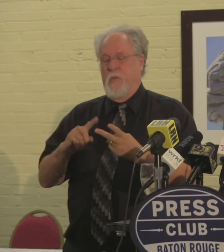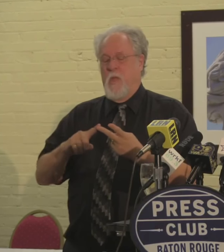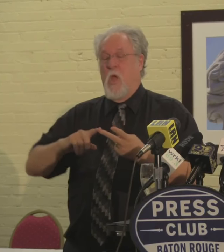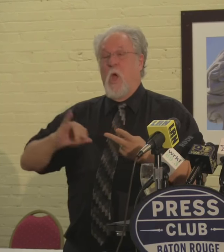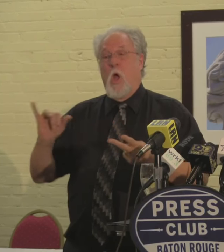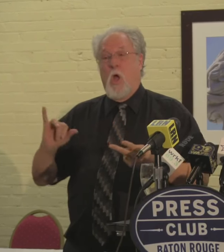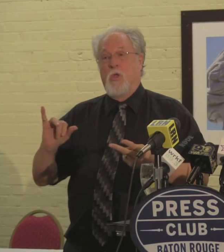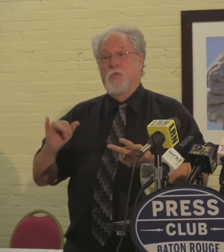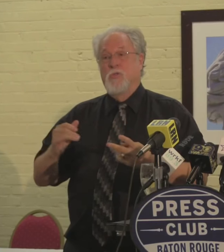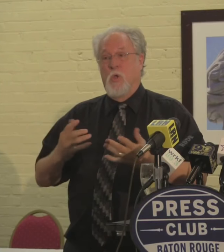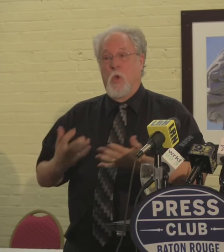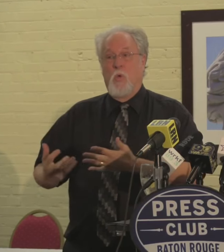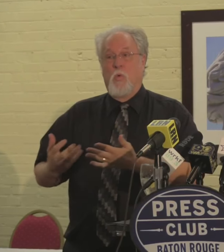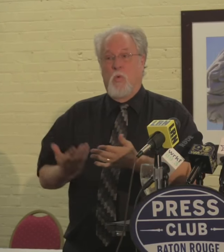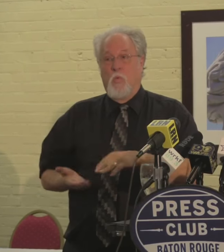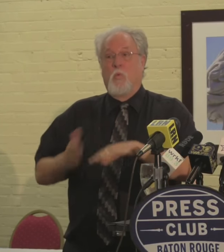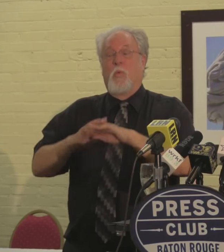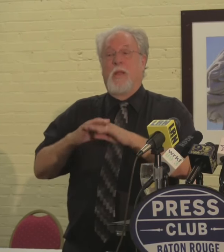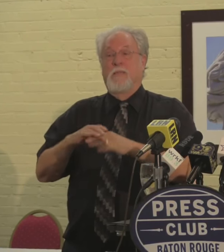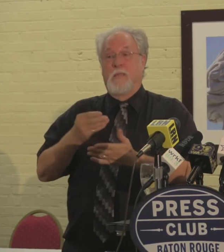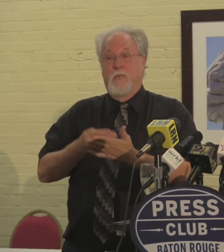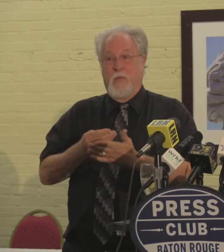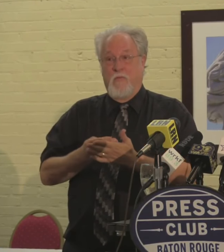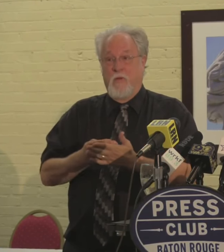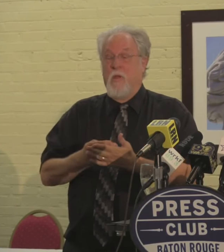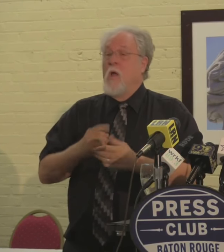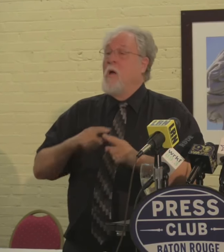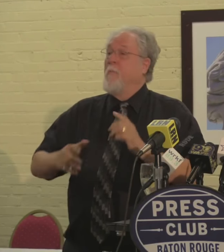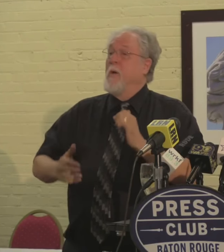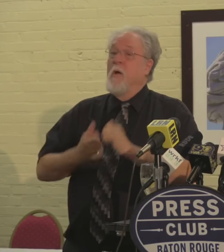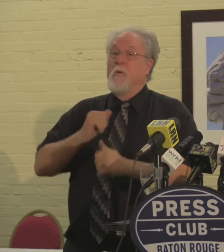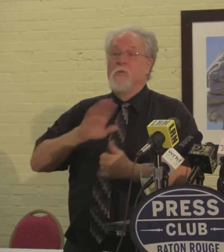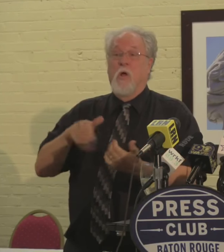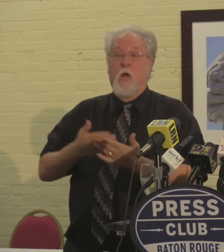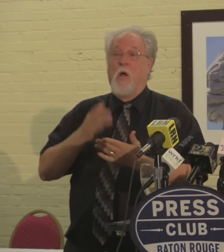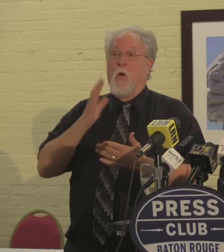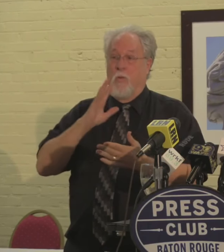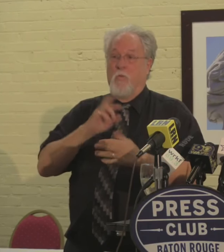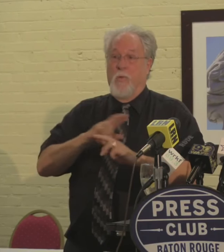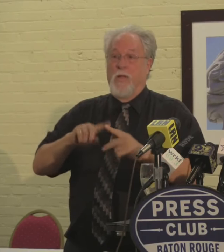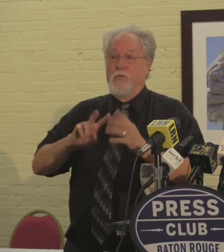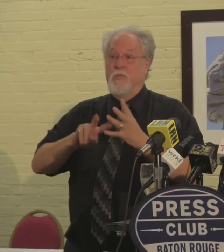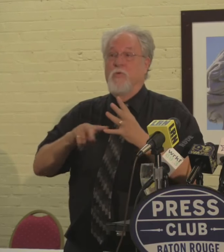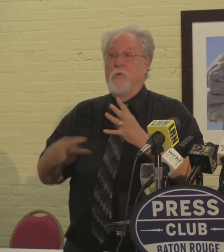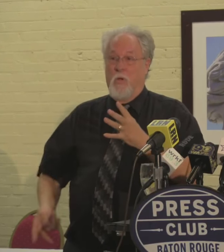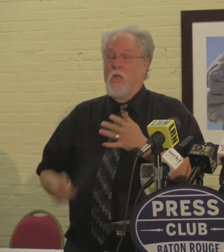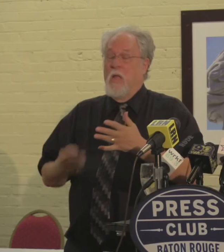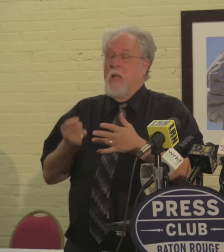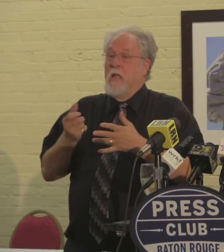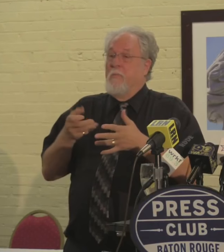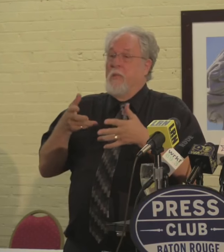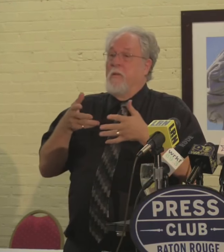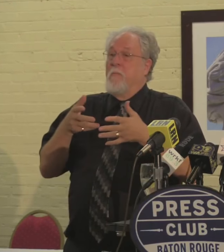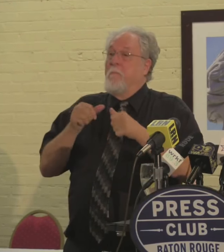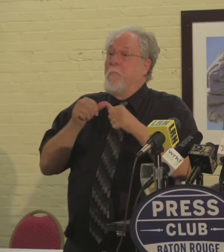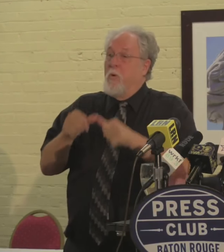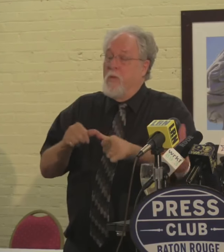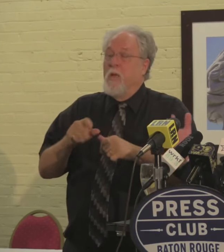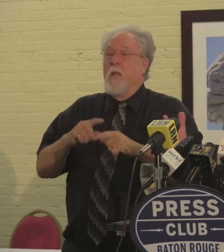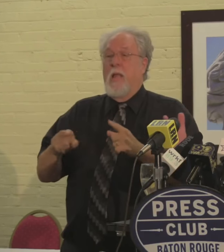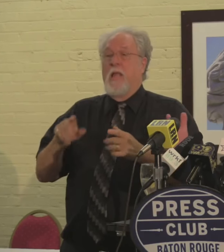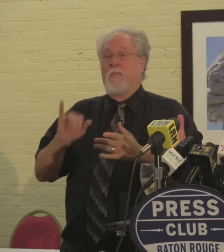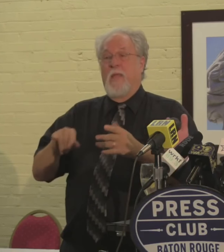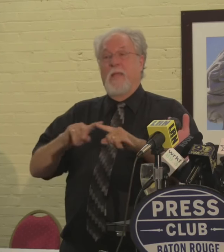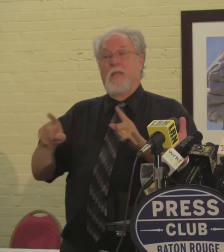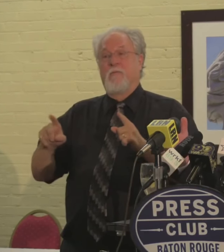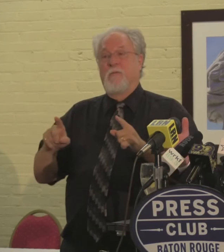Also through raising revenue, but almost all of that revenue is about to fall off the books. There's a little bit that was permanent, and that